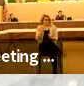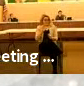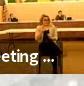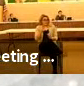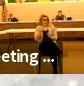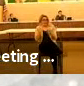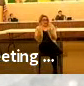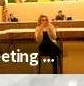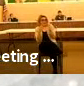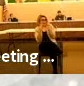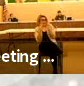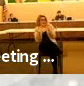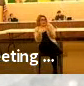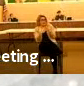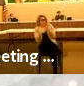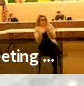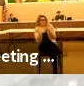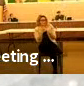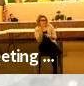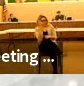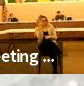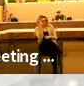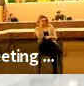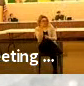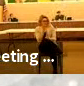it. Okay.